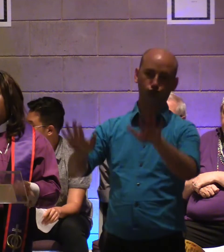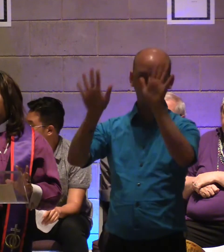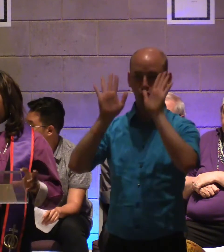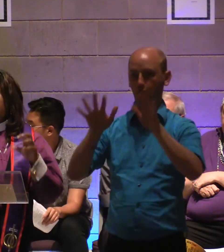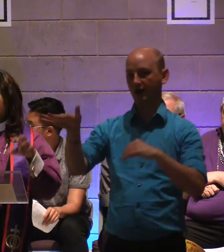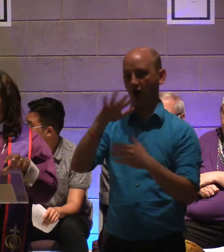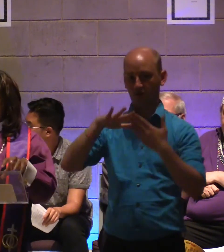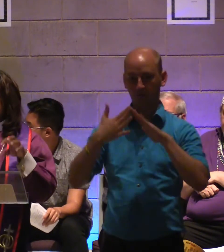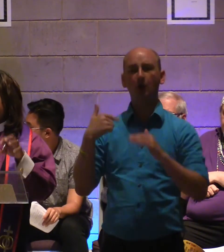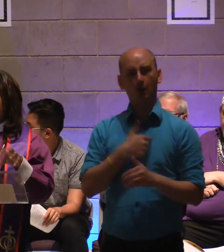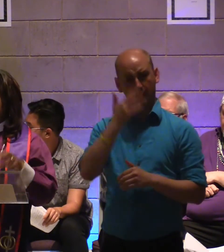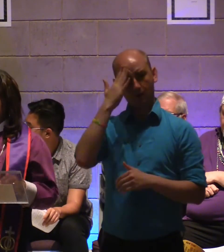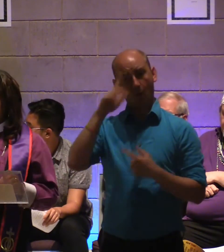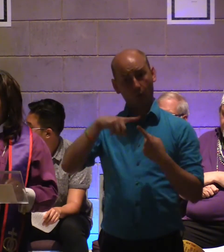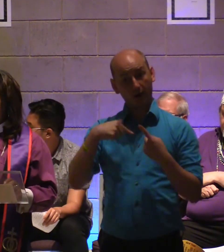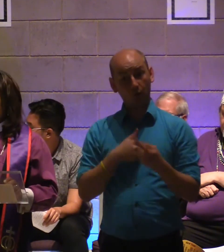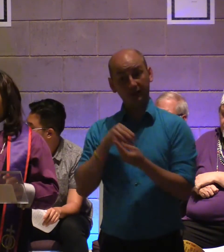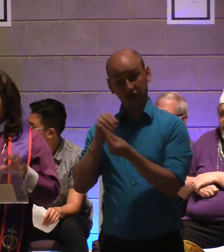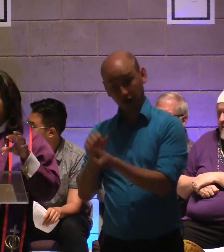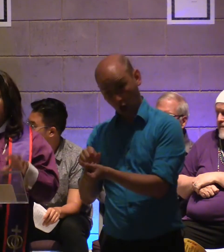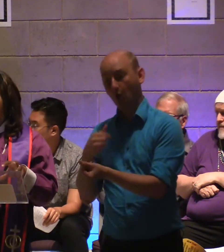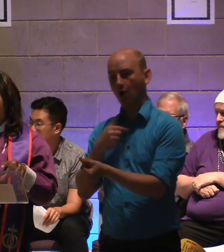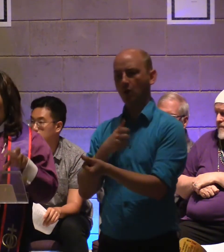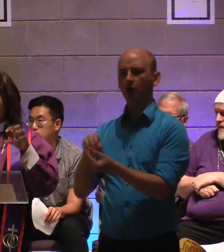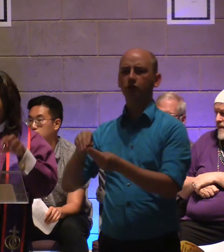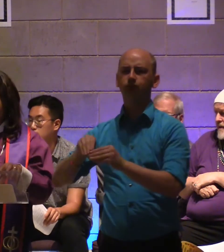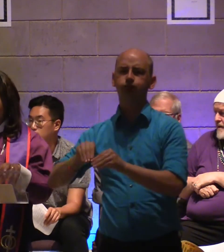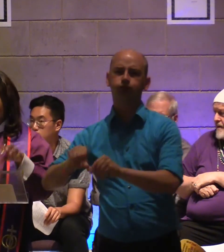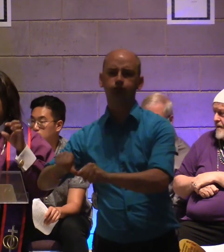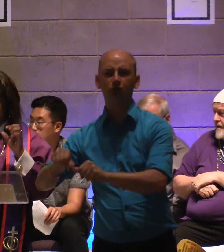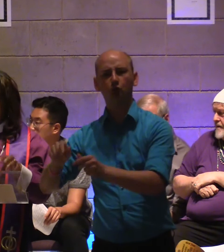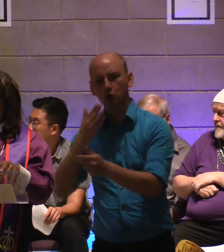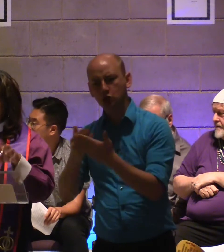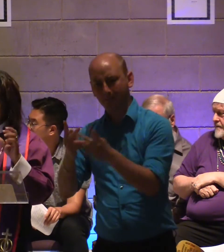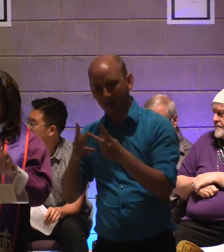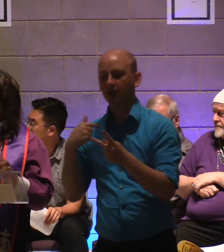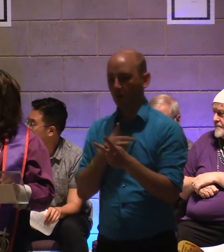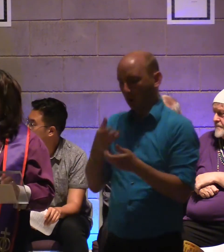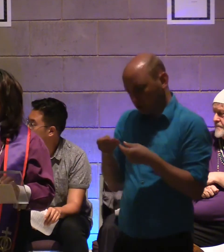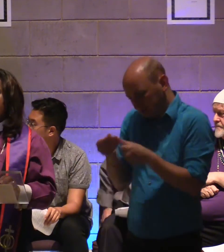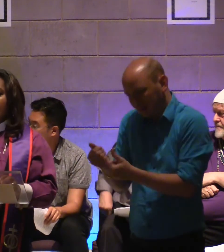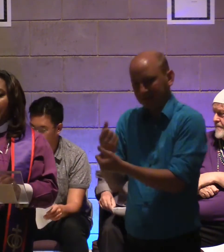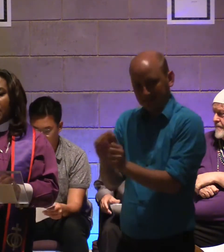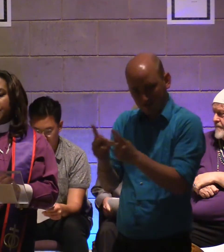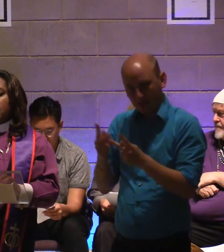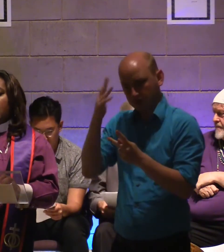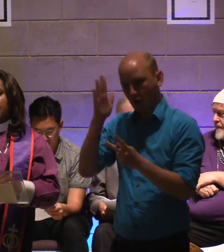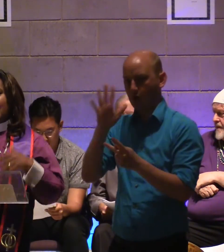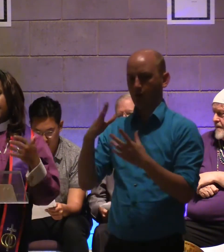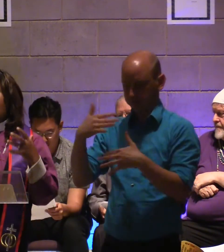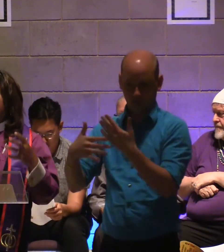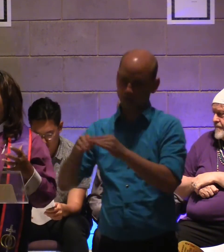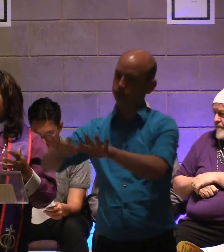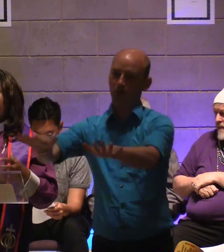we know that when we sow, we want to sow into fertile ground. We want to know that our seed is being planted in a good place. And I want to let you know that